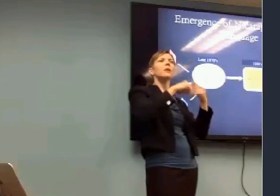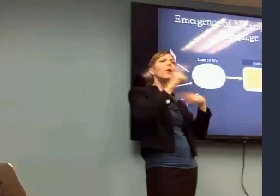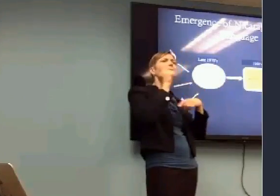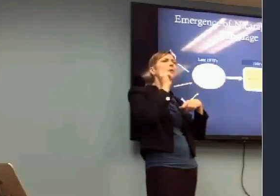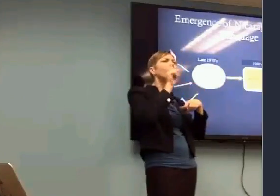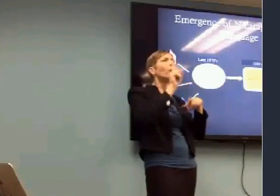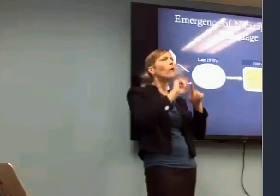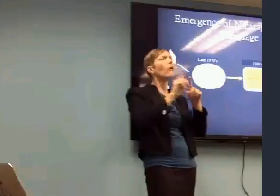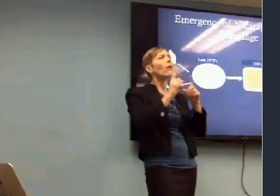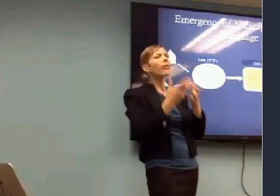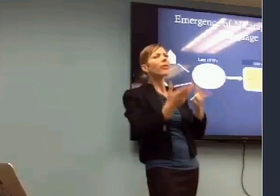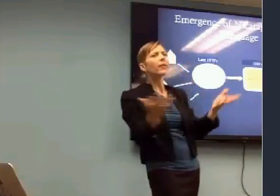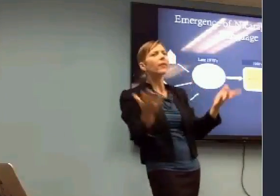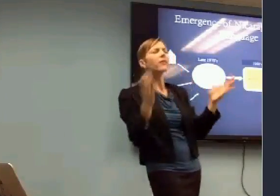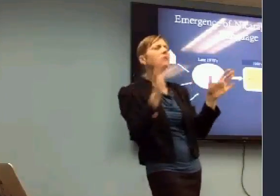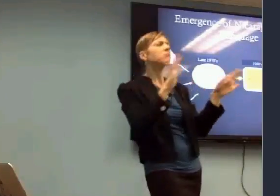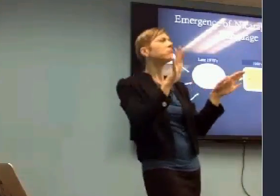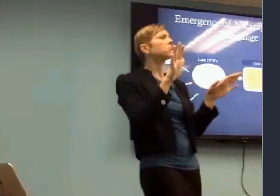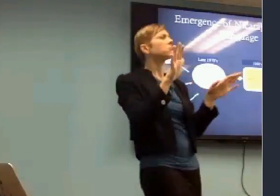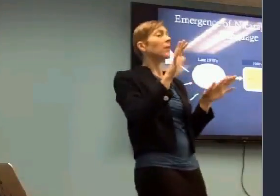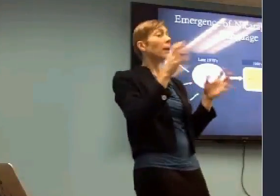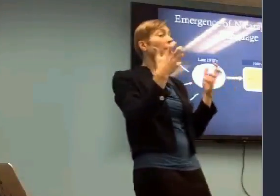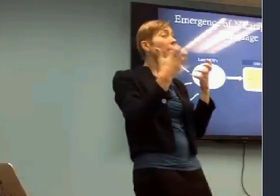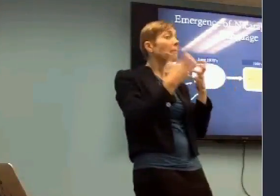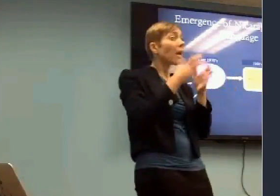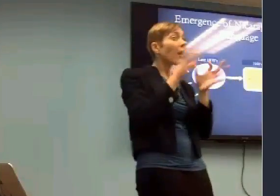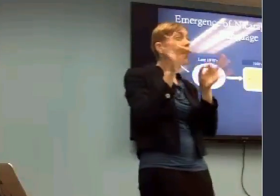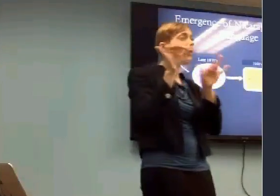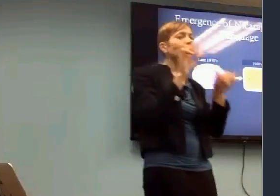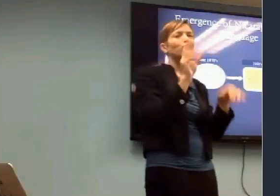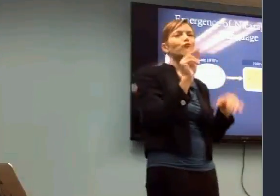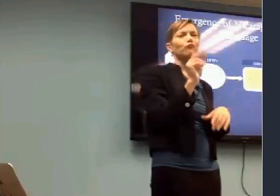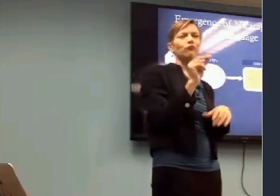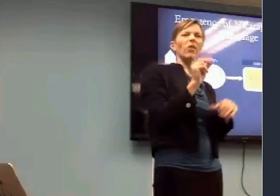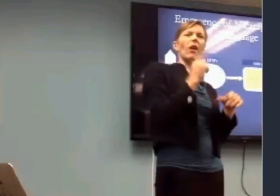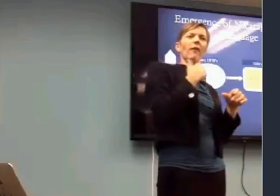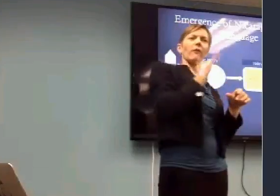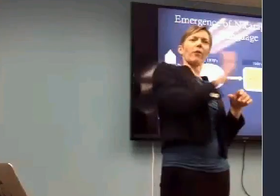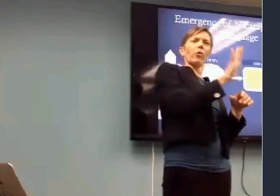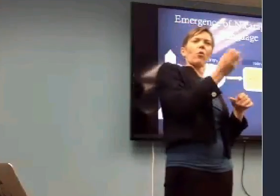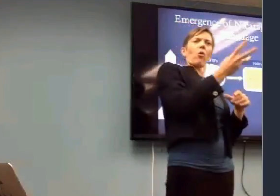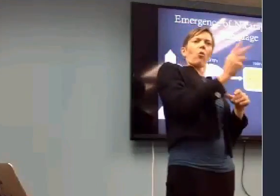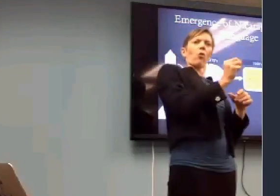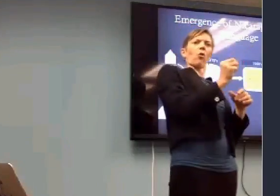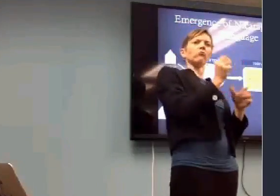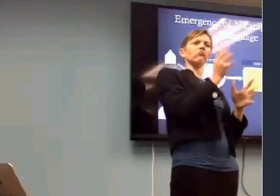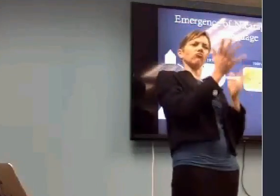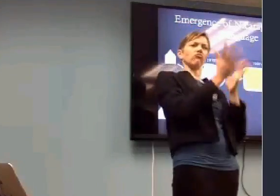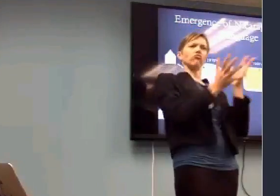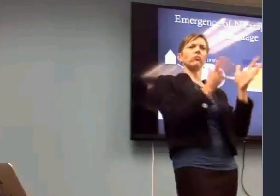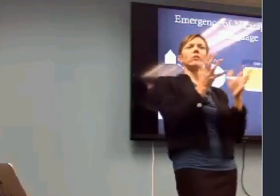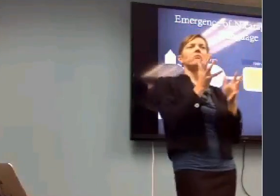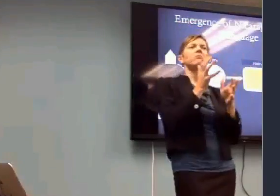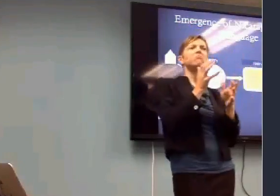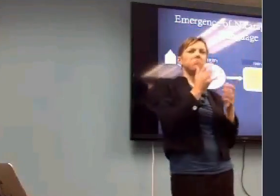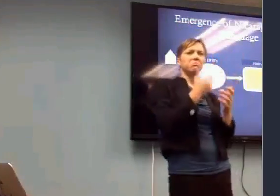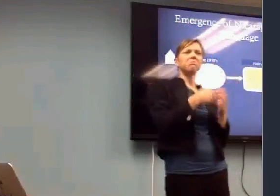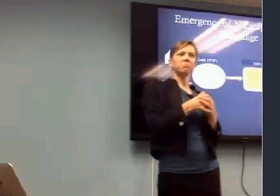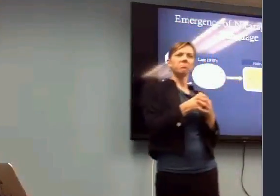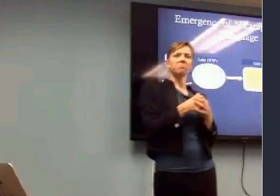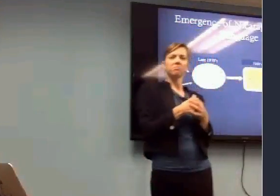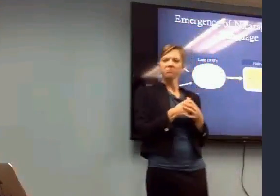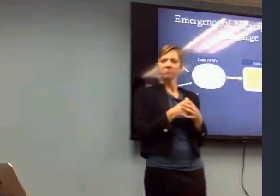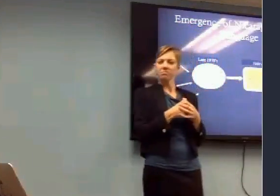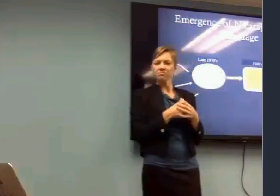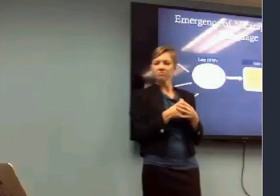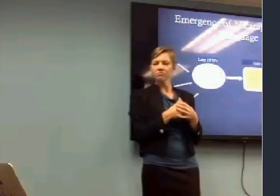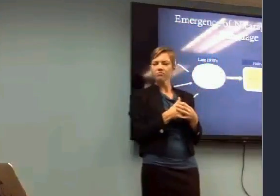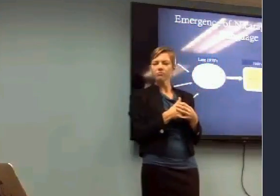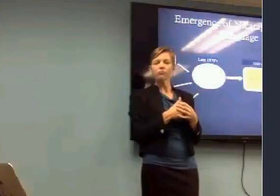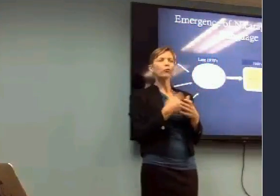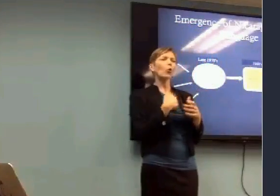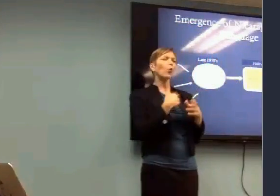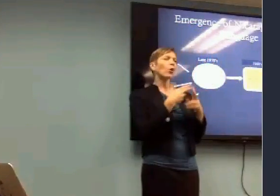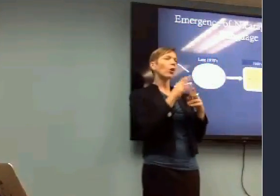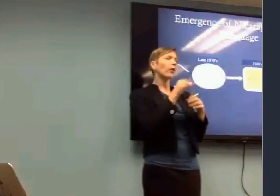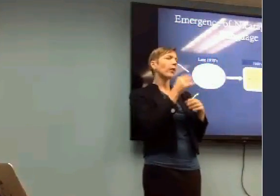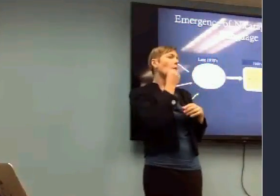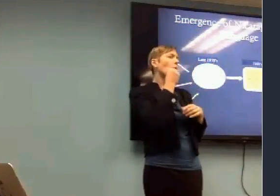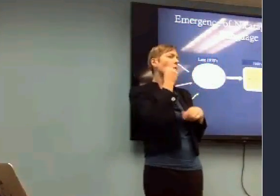systems were different for every individual, and there was no standardization or standard gestural